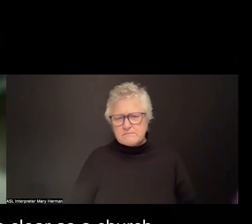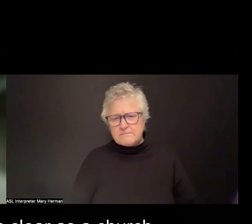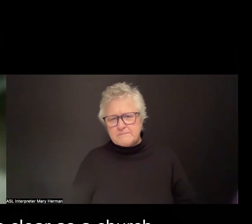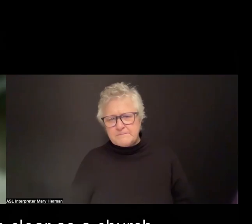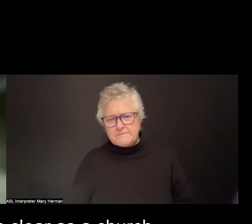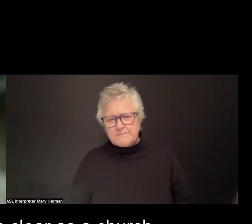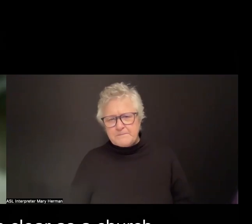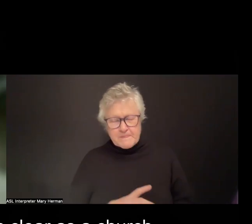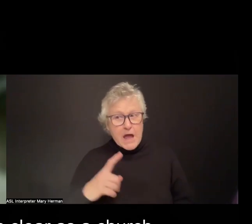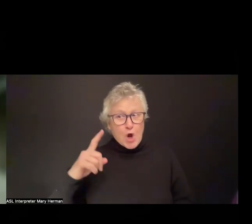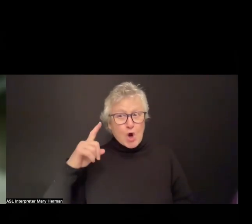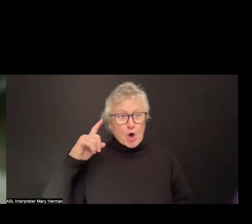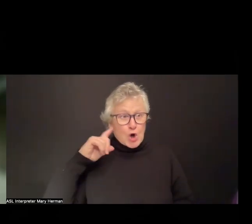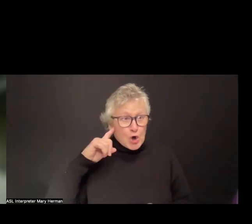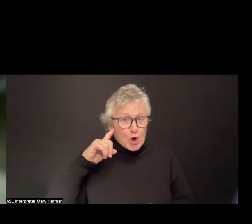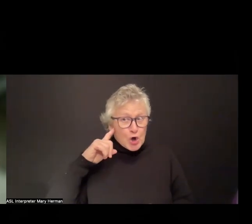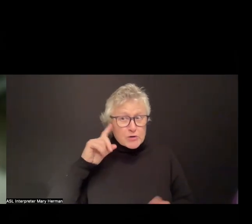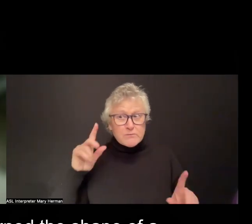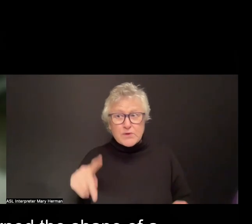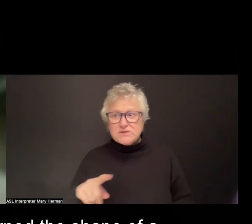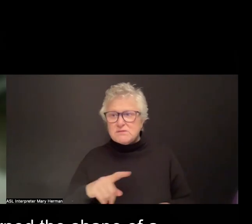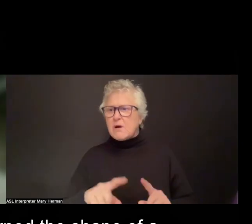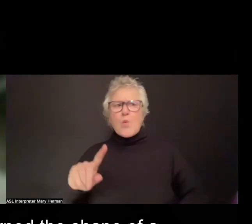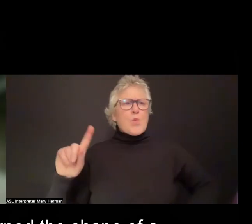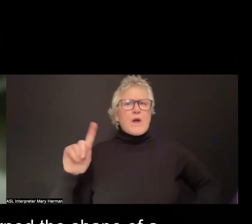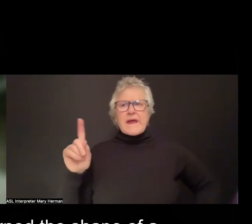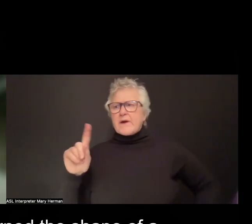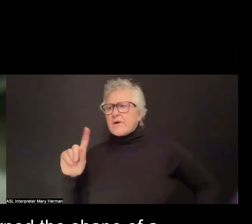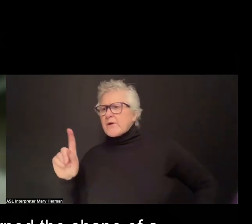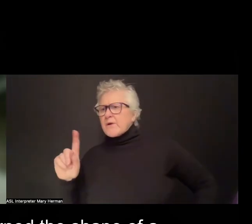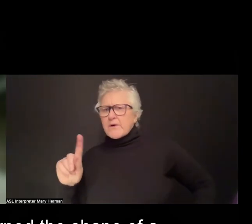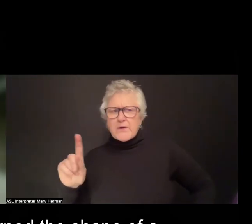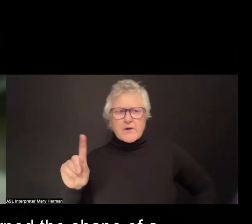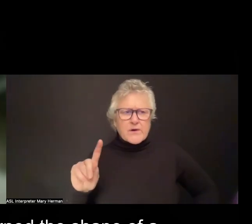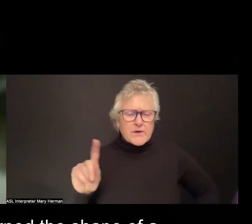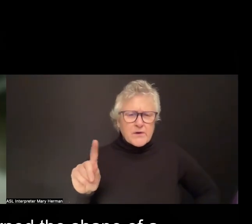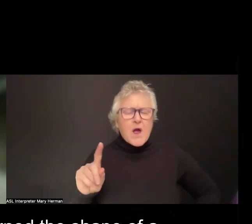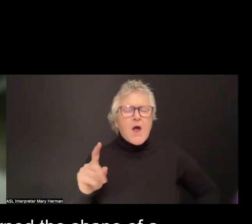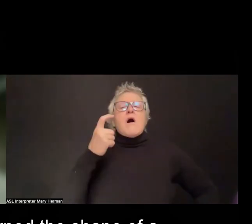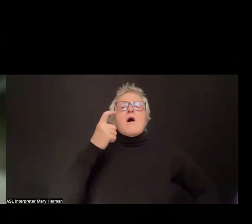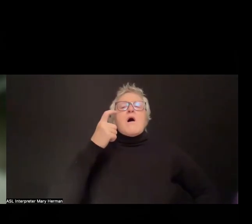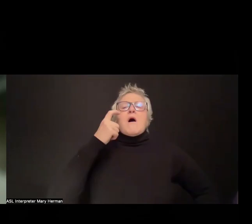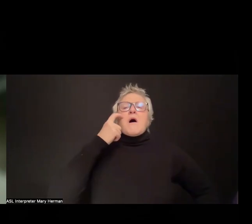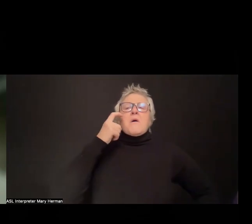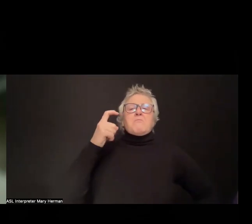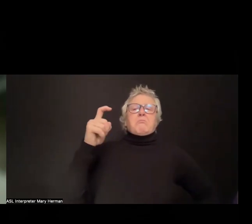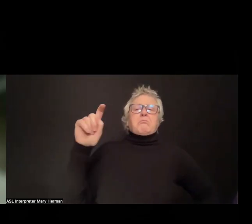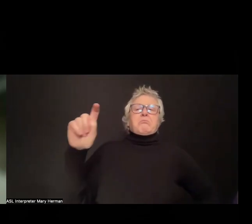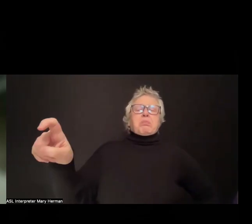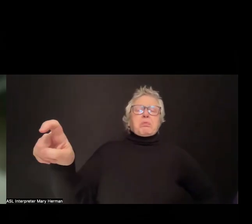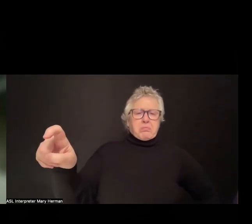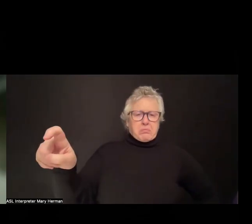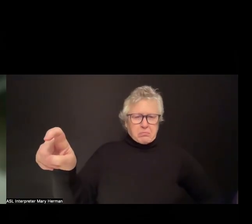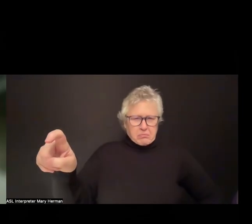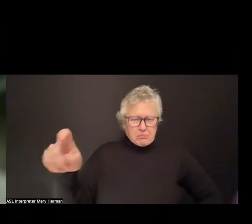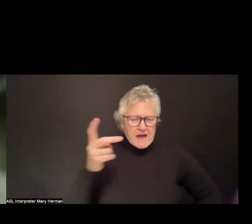as a church bell, but where were they? Presently, I discerned the shape of a small rowboat emerging from the haze, its oars dipping and rising